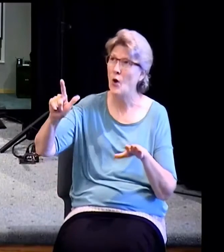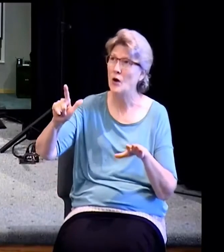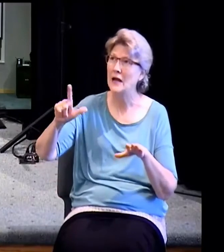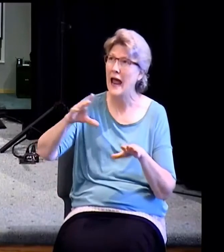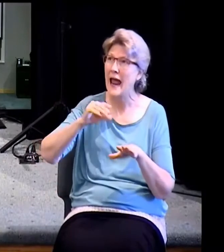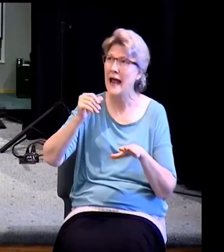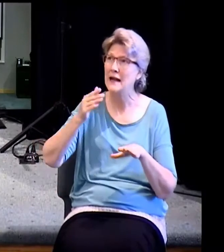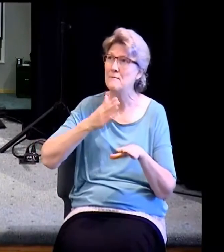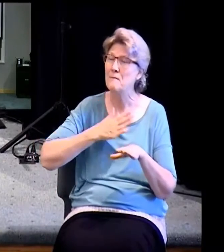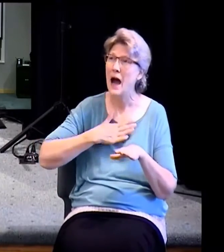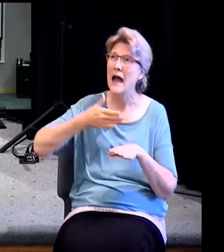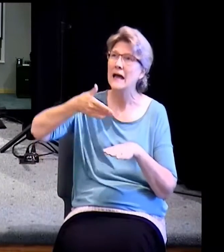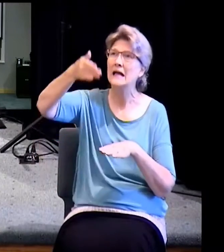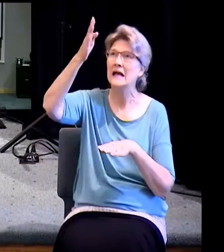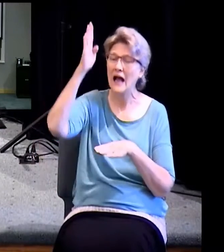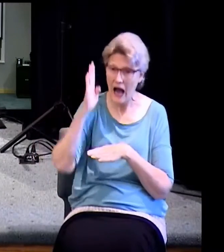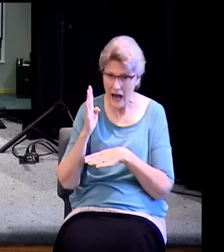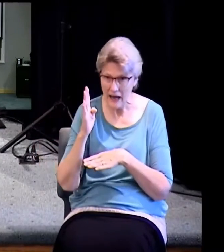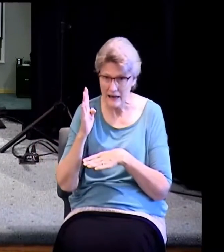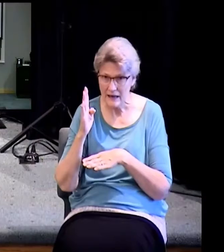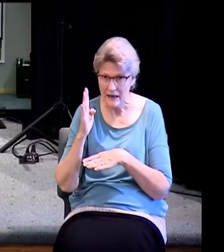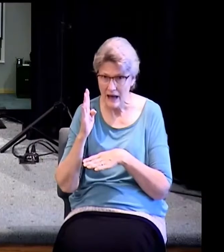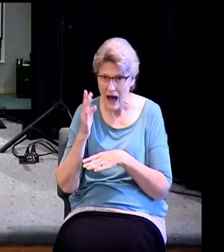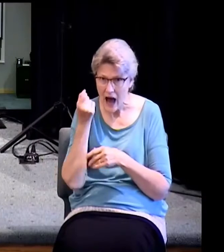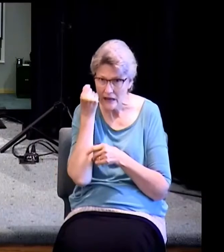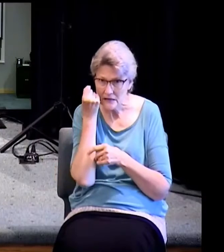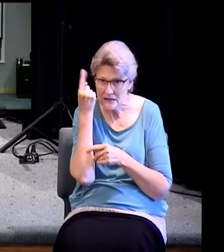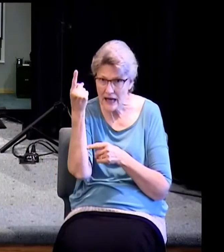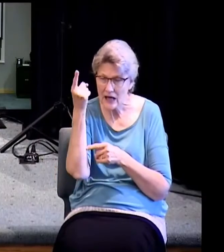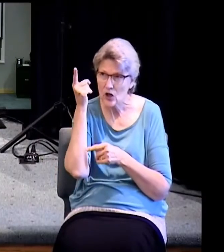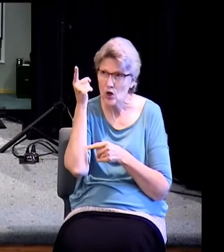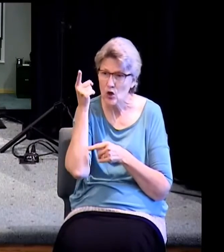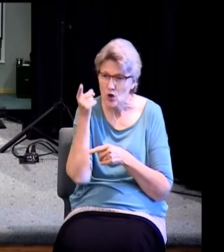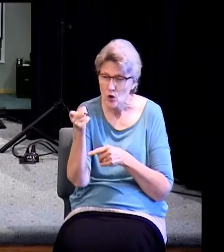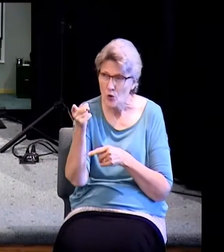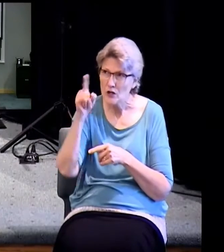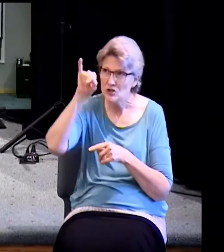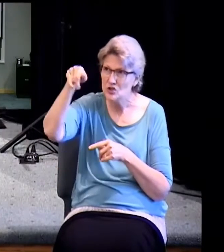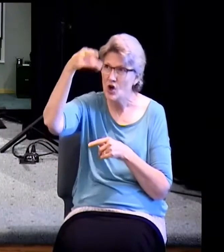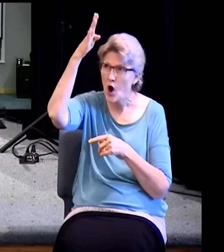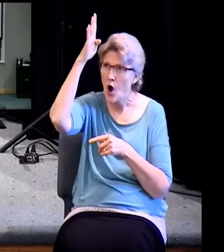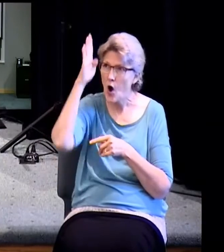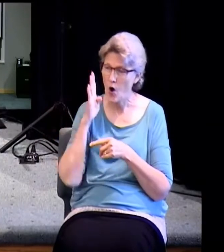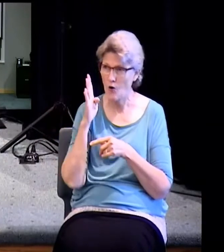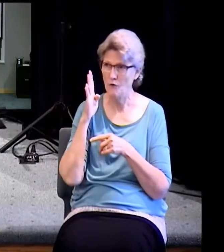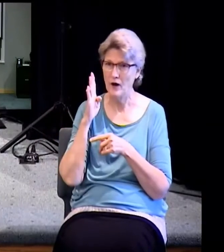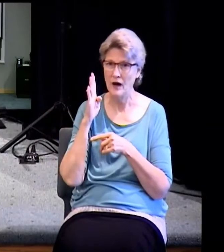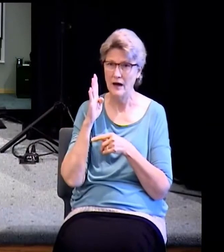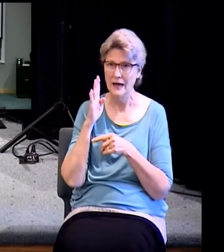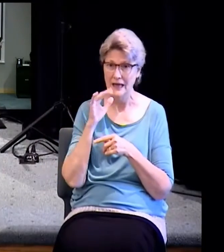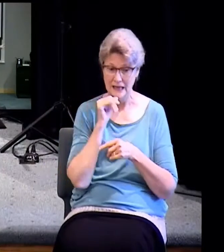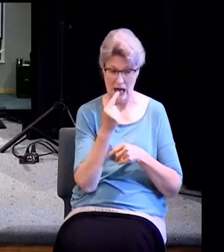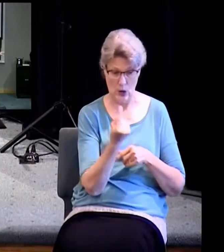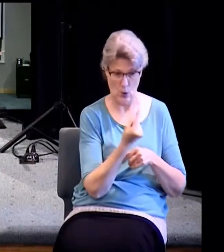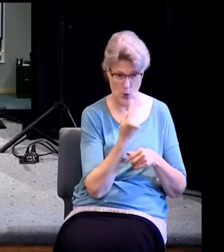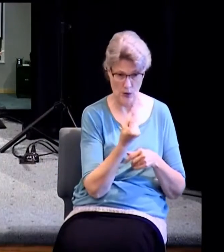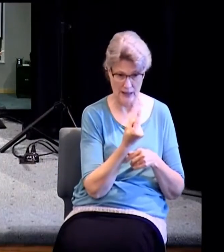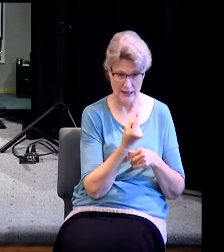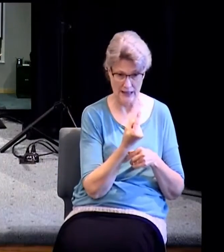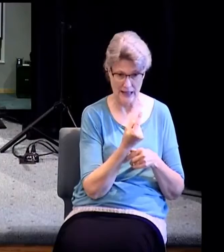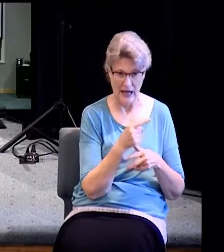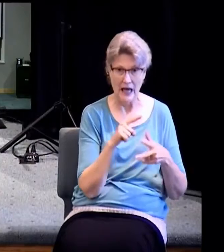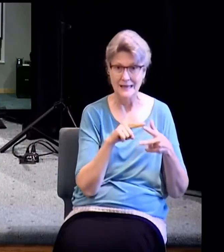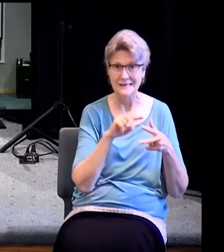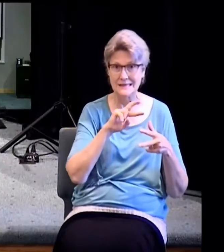God." Thomas said, "I get it. When you said that, I realized that you aren't just a second person